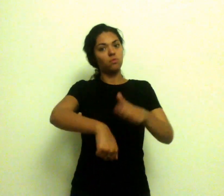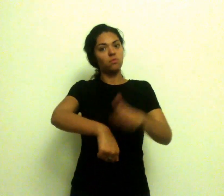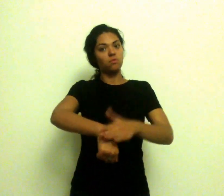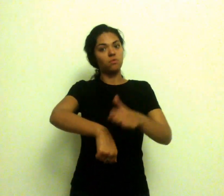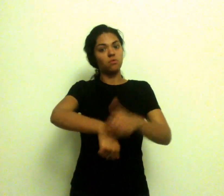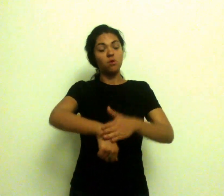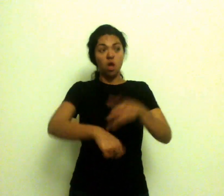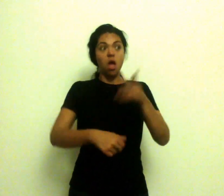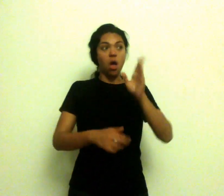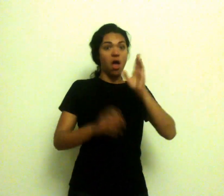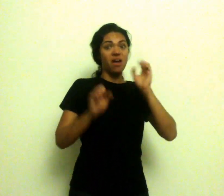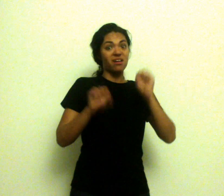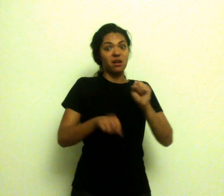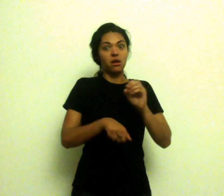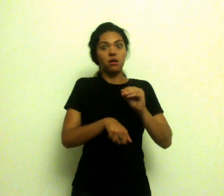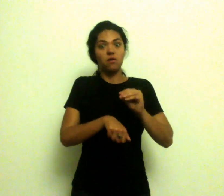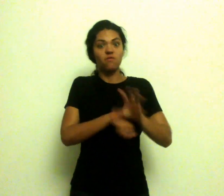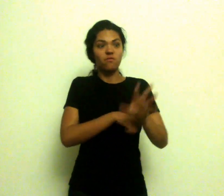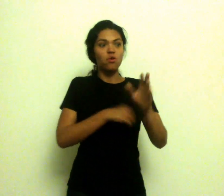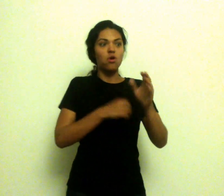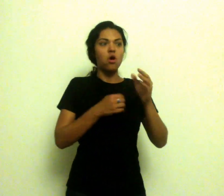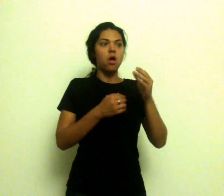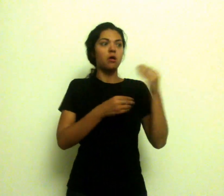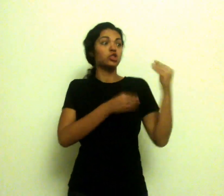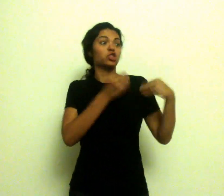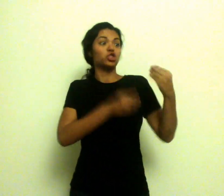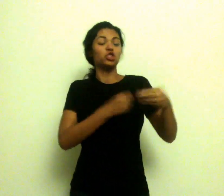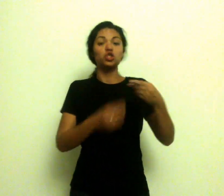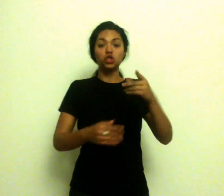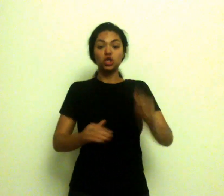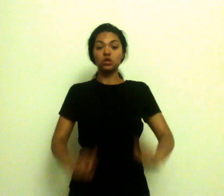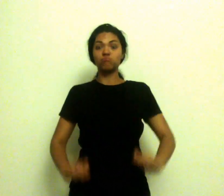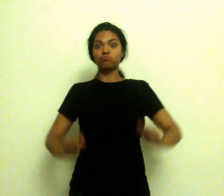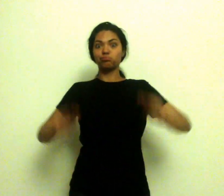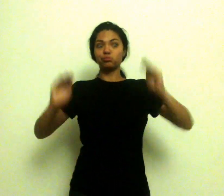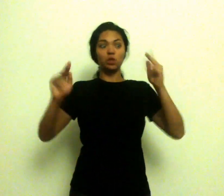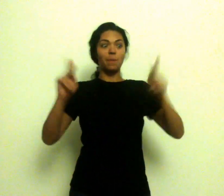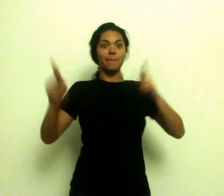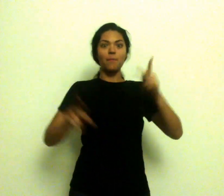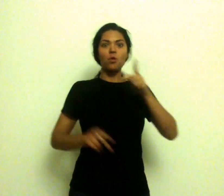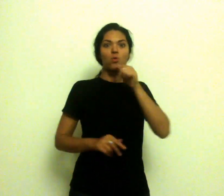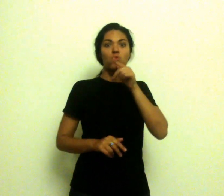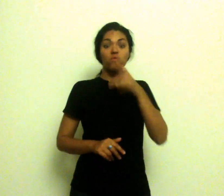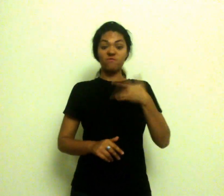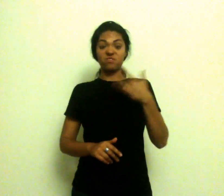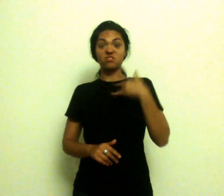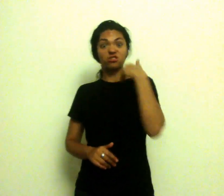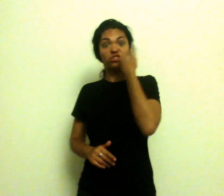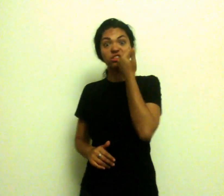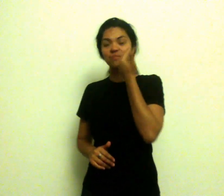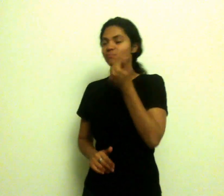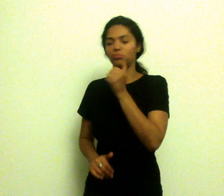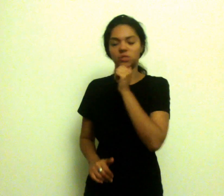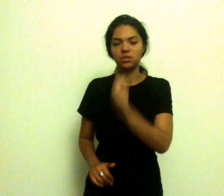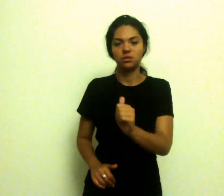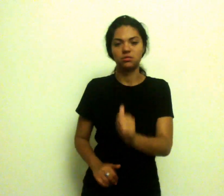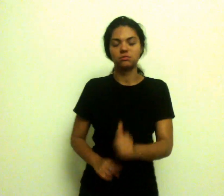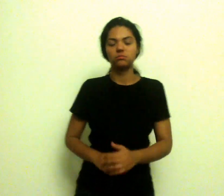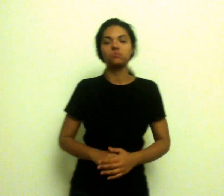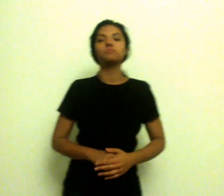and women who've lost their sense of shame. And you show me a man or woman without a sense of shame, I will show you a potentially deadly